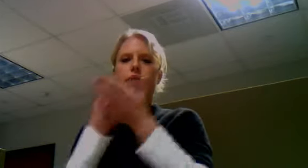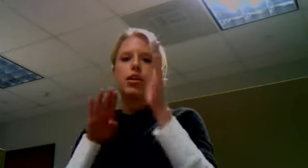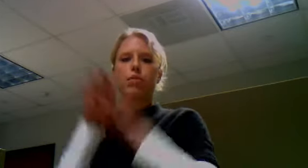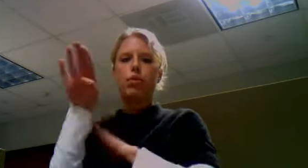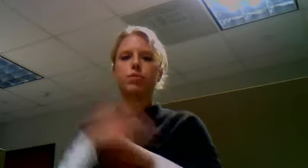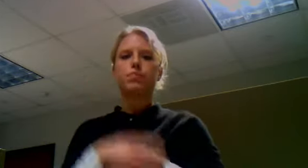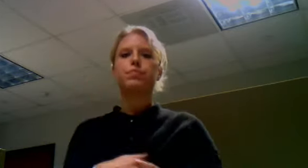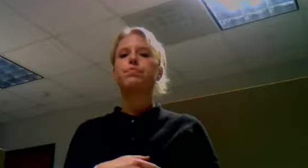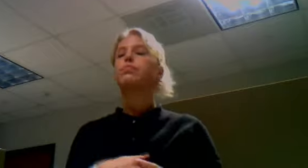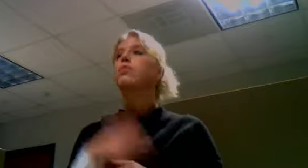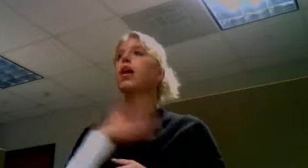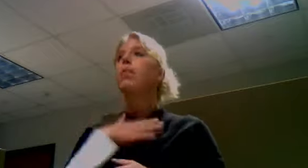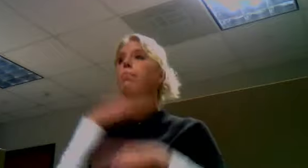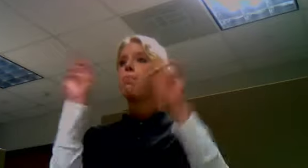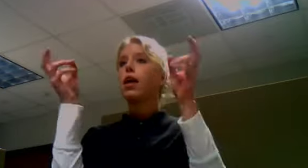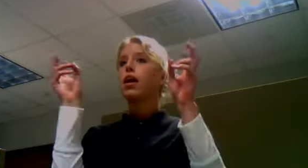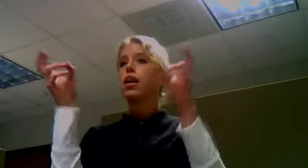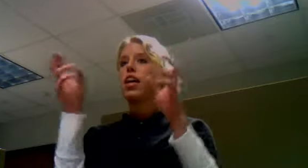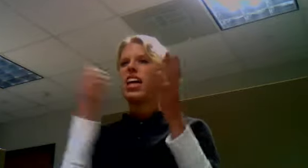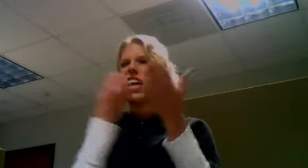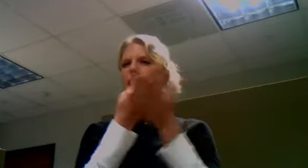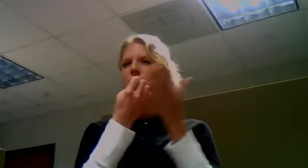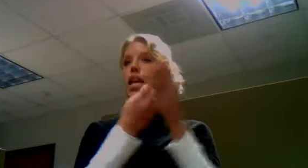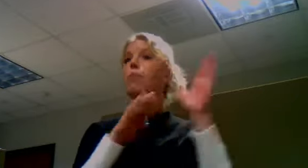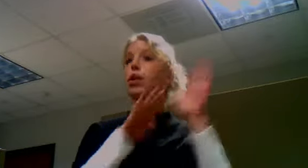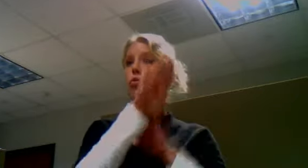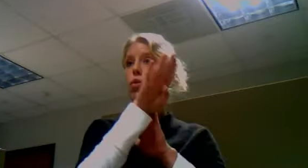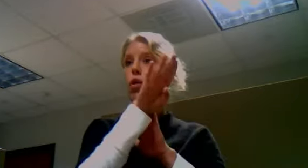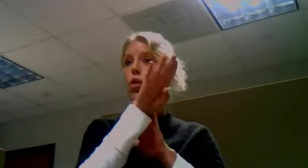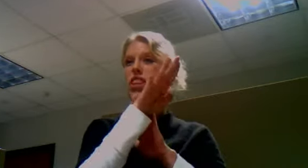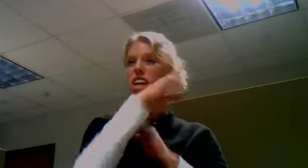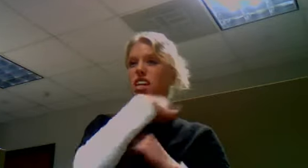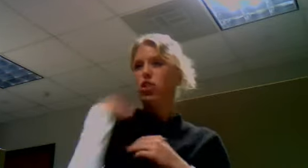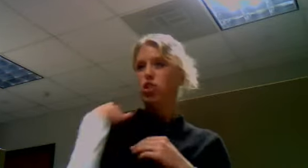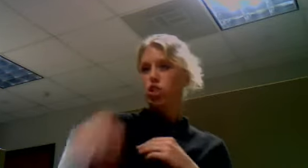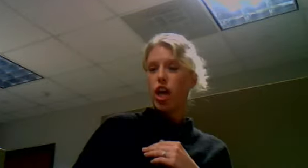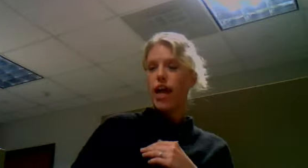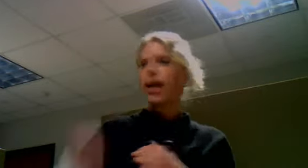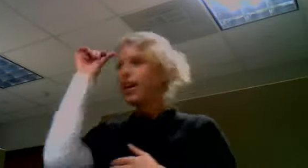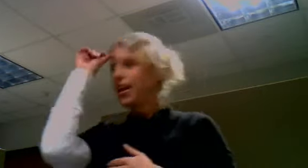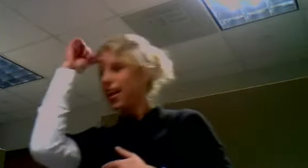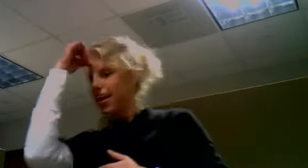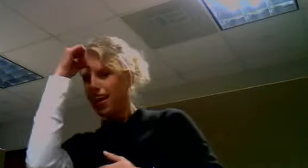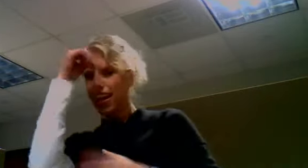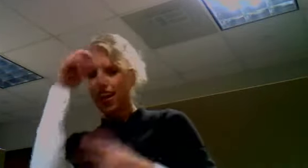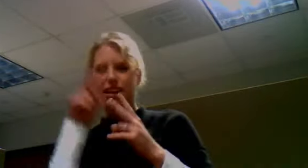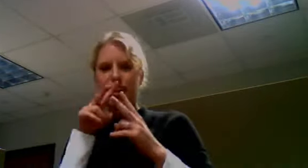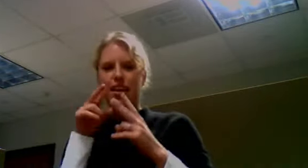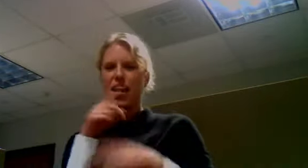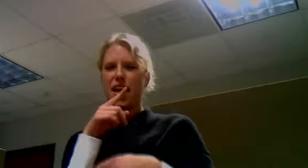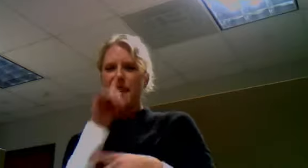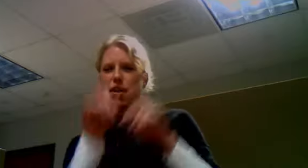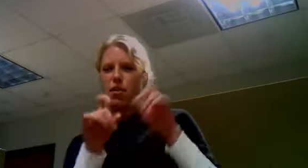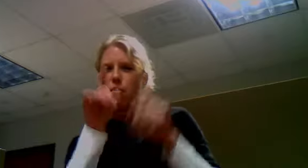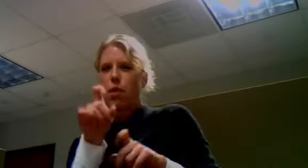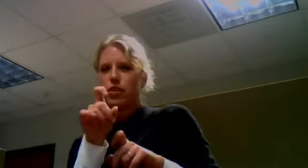My topic is on economic growth in China and India. And the question I want to explore with you